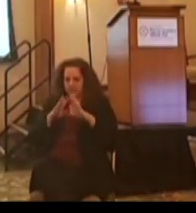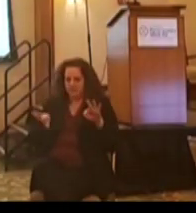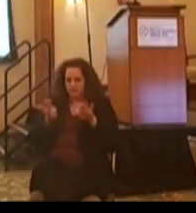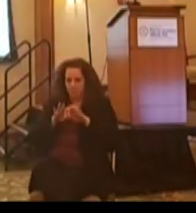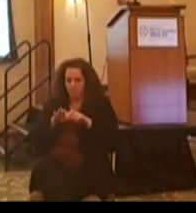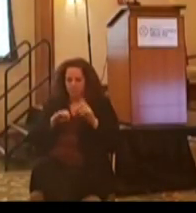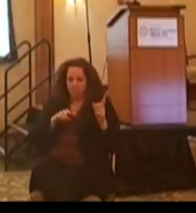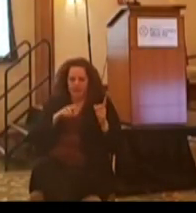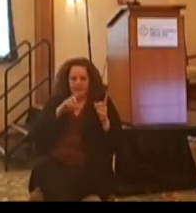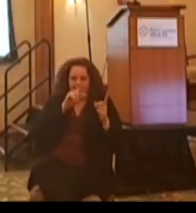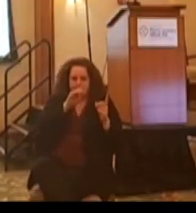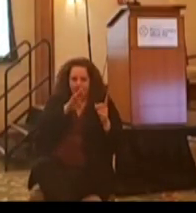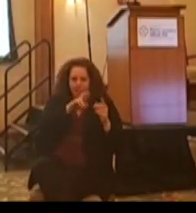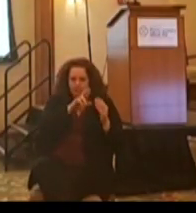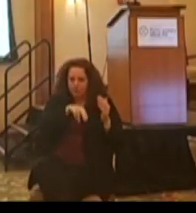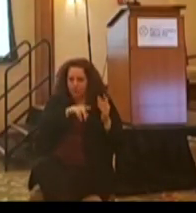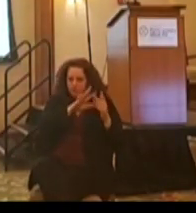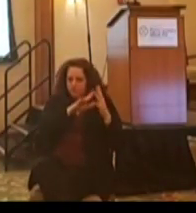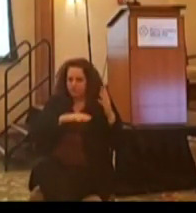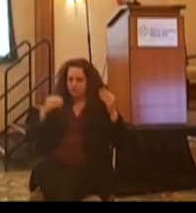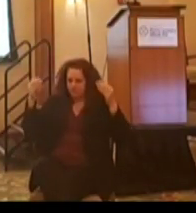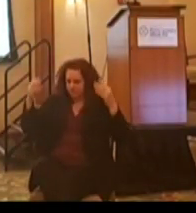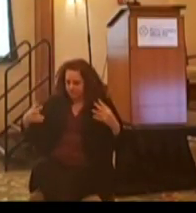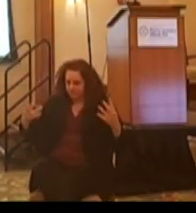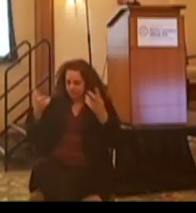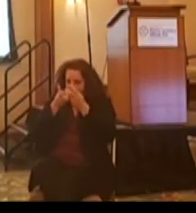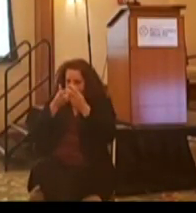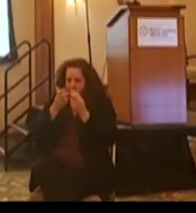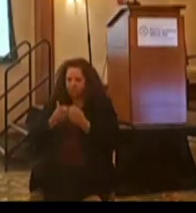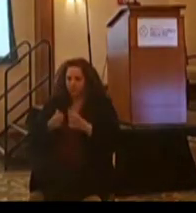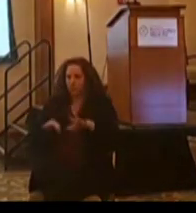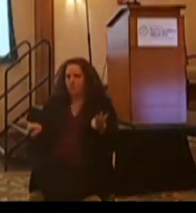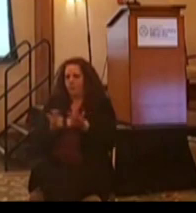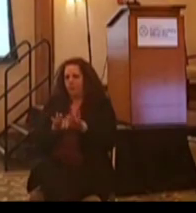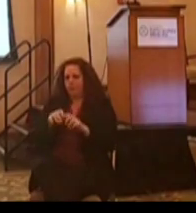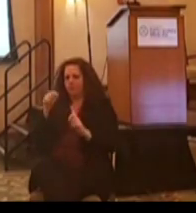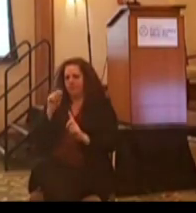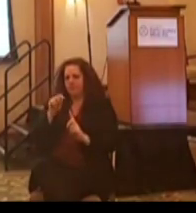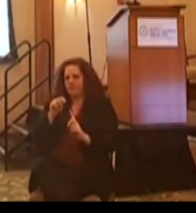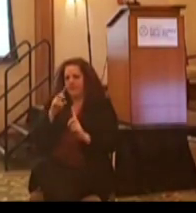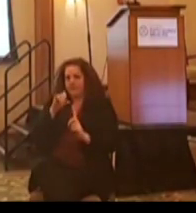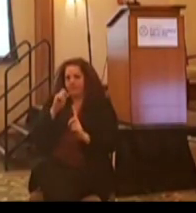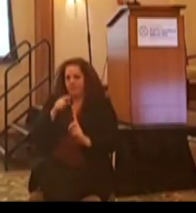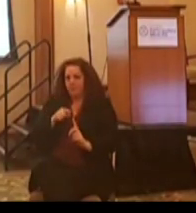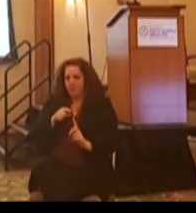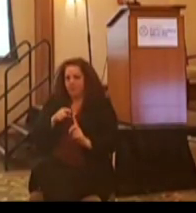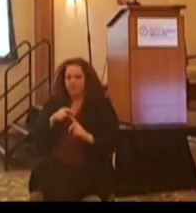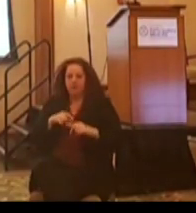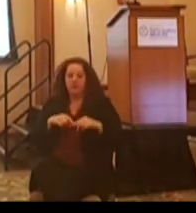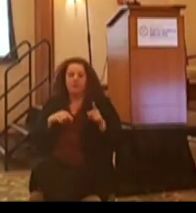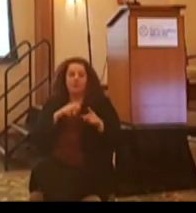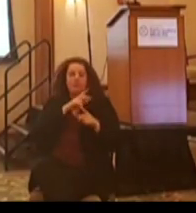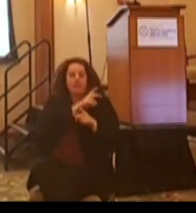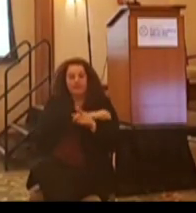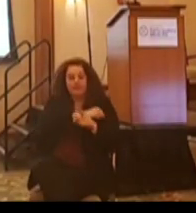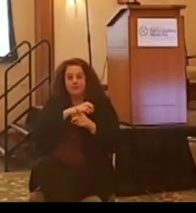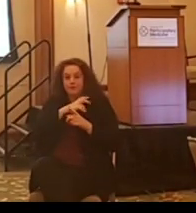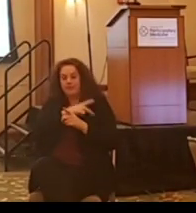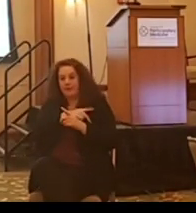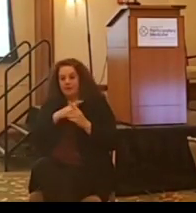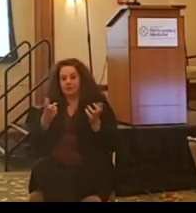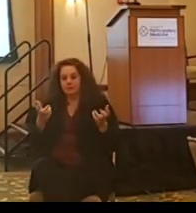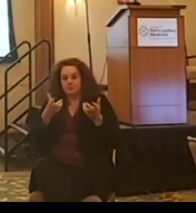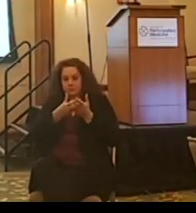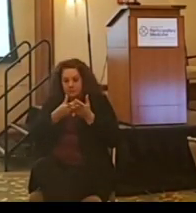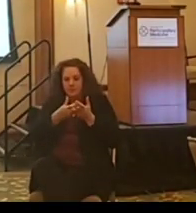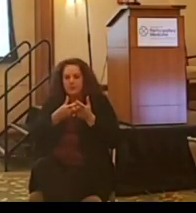And when this happens, when we're able to bring clinicians and patients together in this way, we can feel, they feel, patients begin to feel seen and